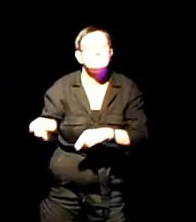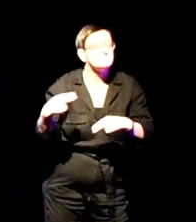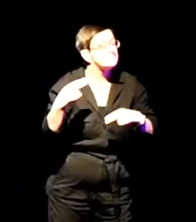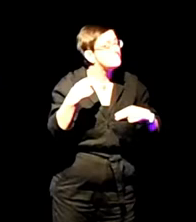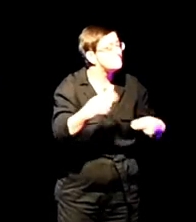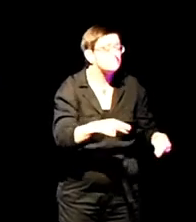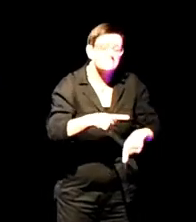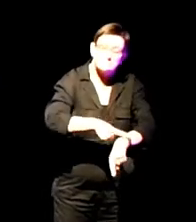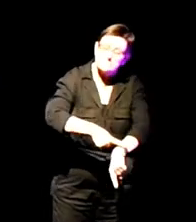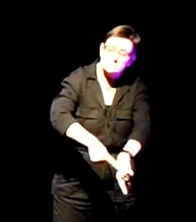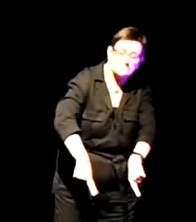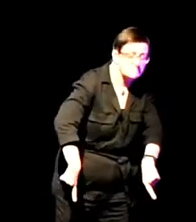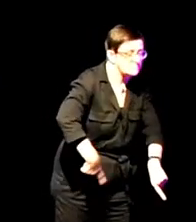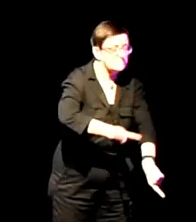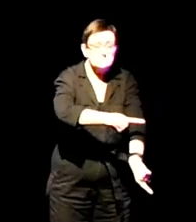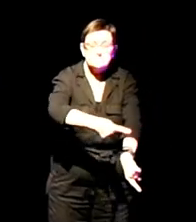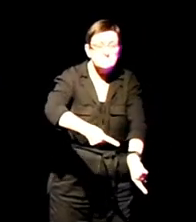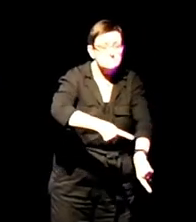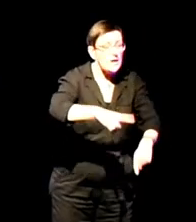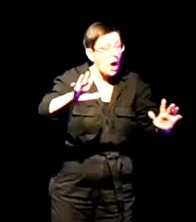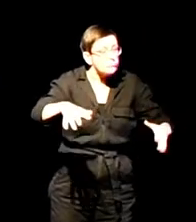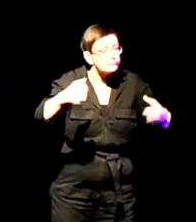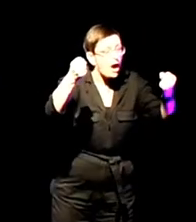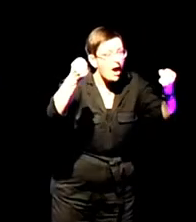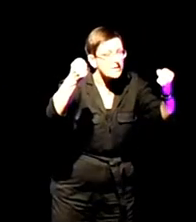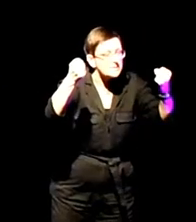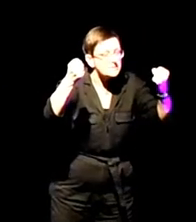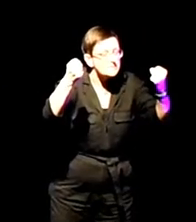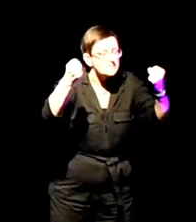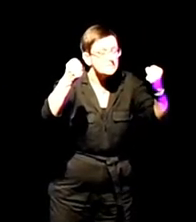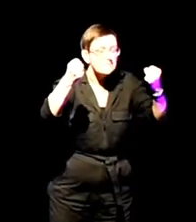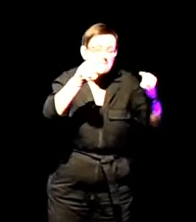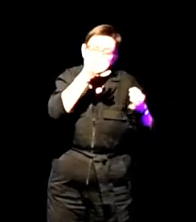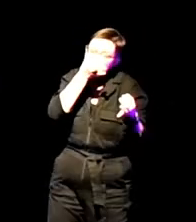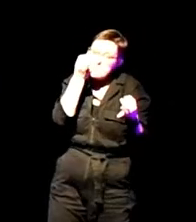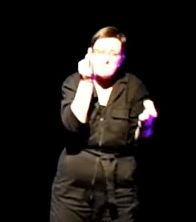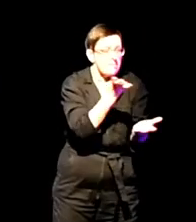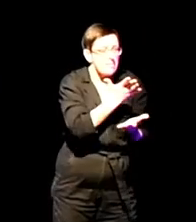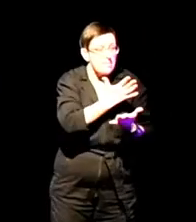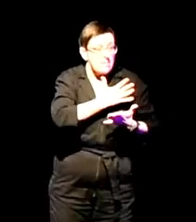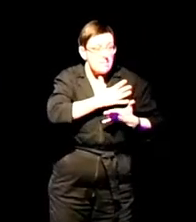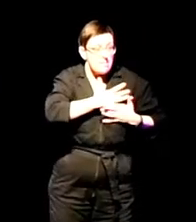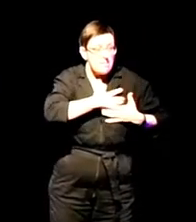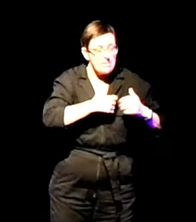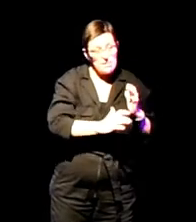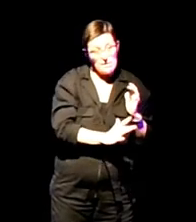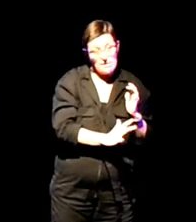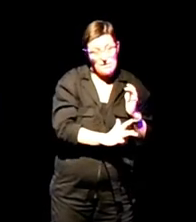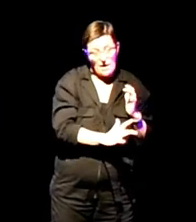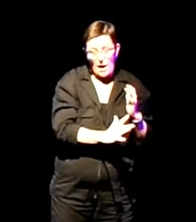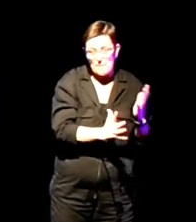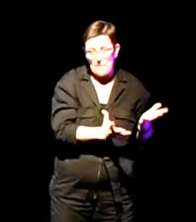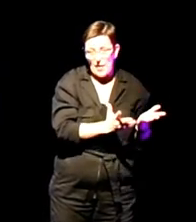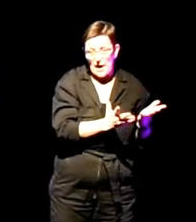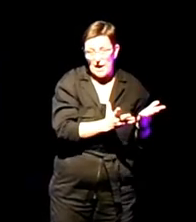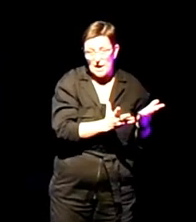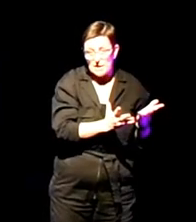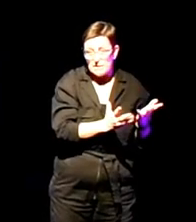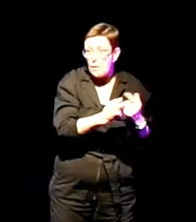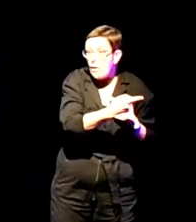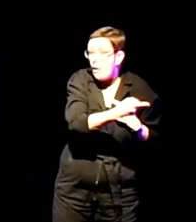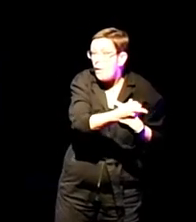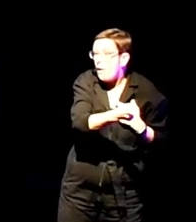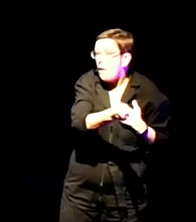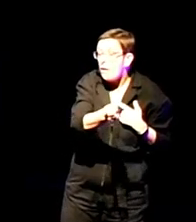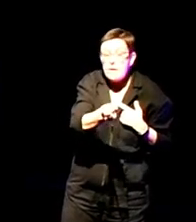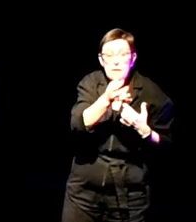all night in Prague? She was in love with a saxophone player, and by proxy, all